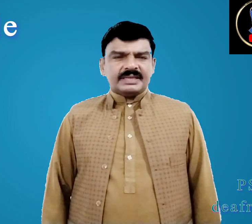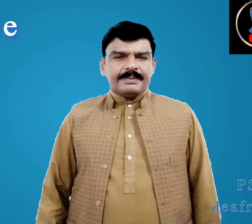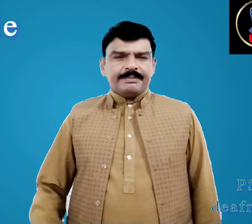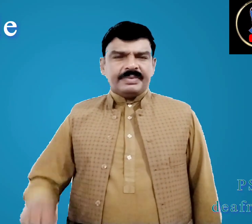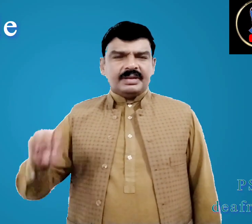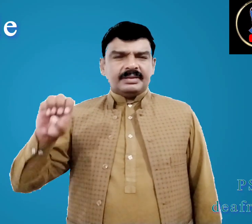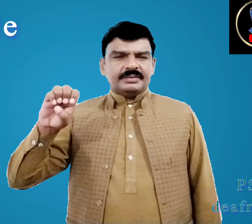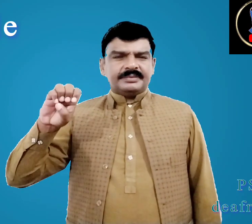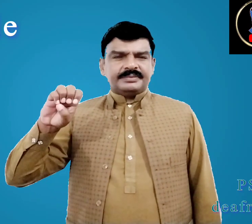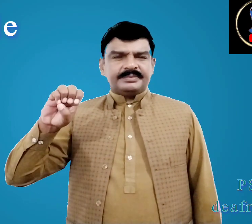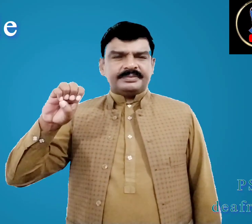example,